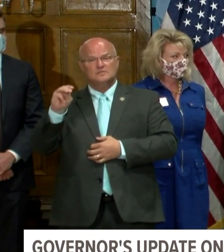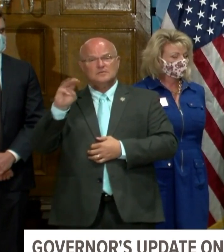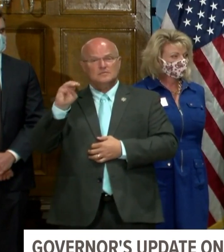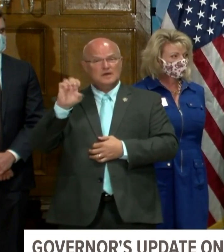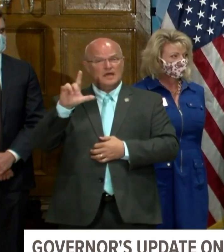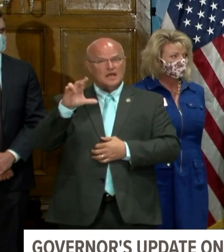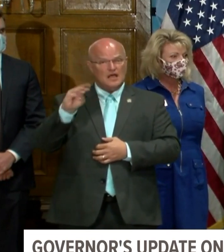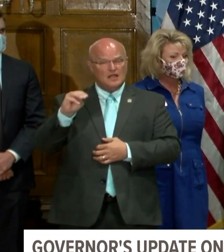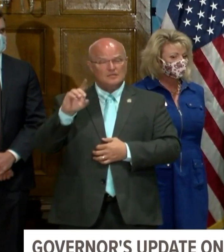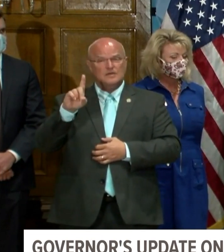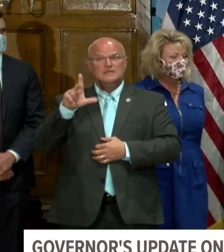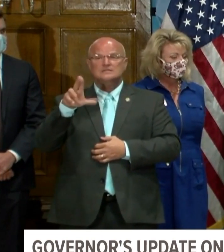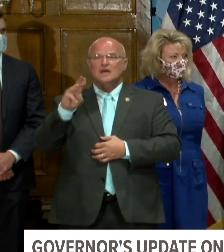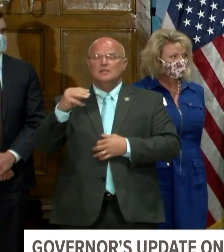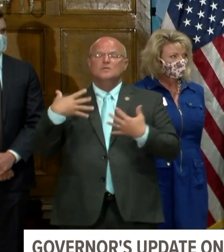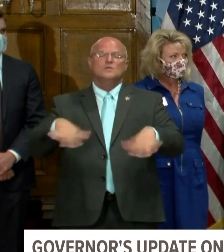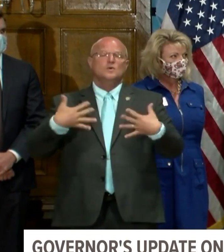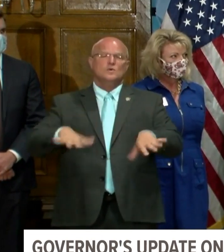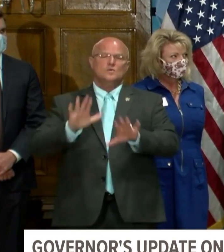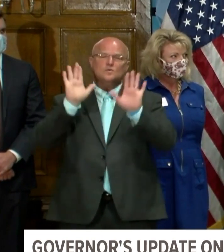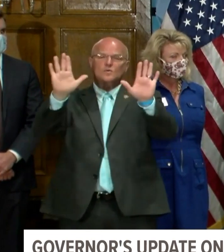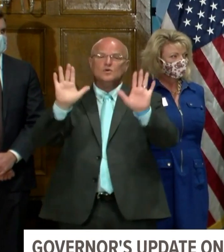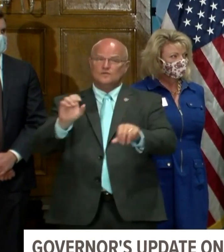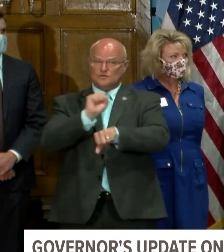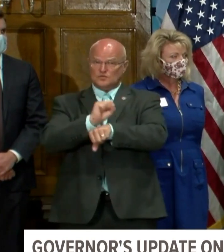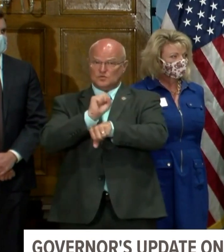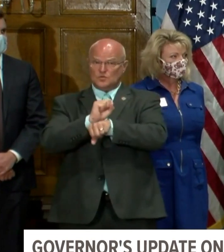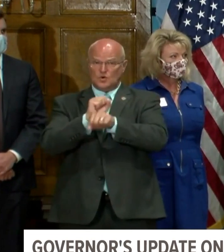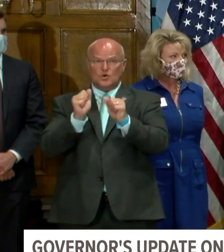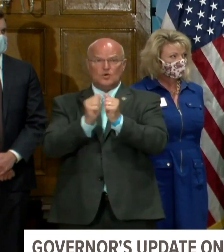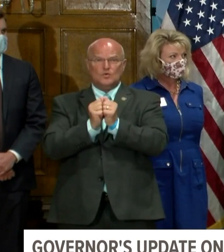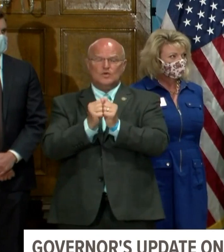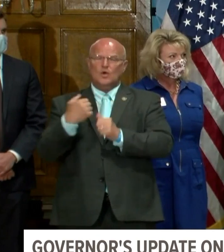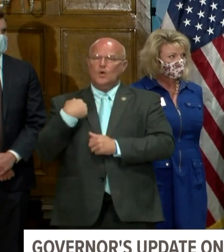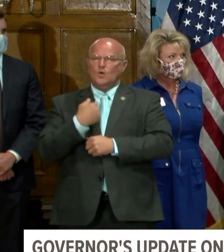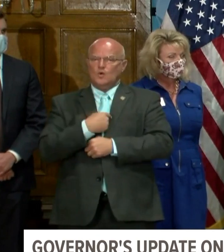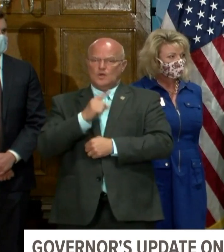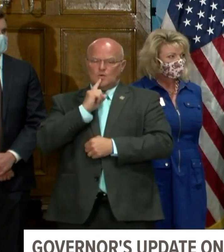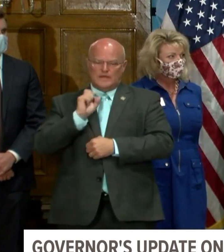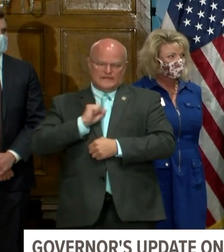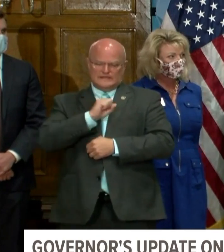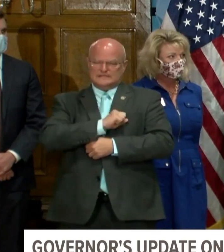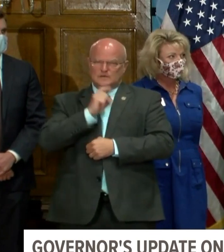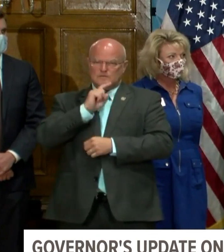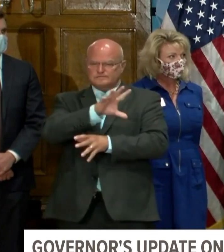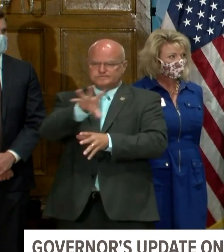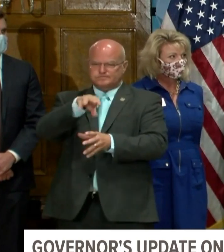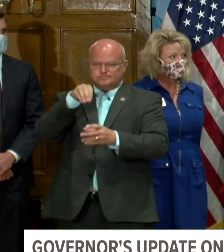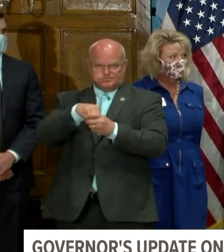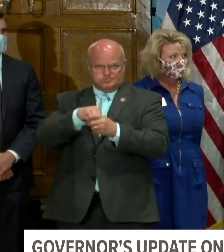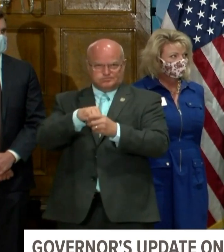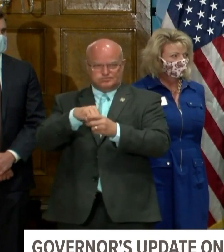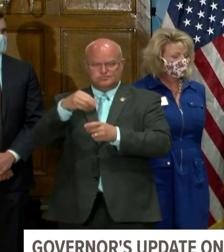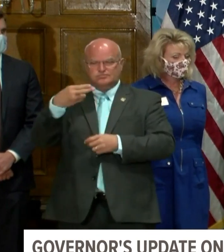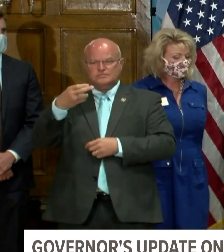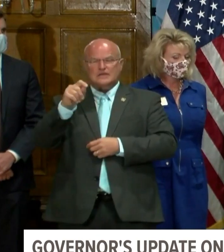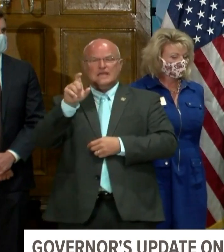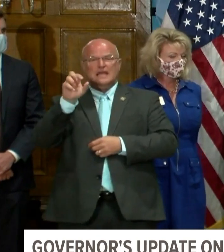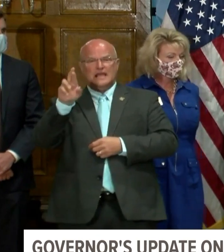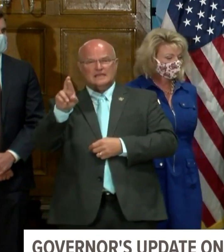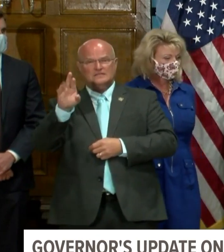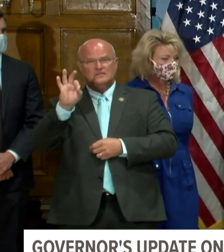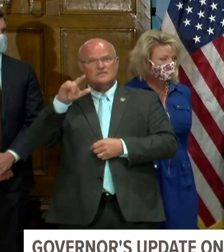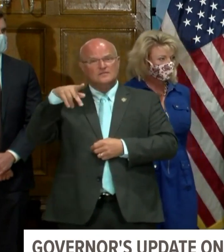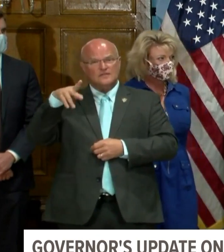McCollum. They've been great to work with. This really got some momentum on the Senate end. Senator Hester, Senator Flippo,